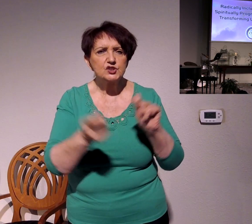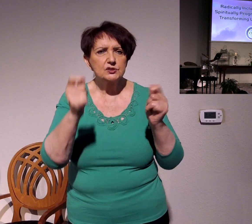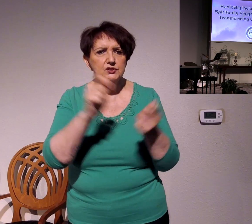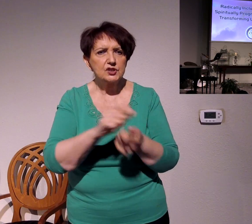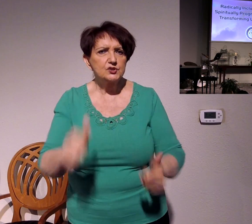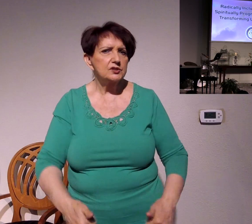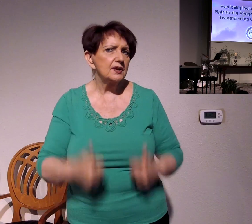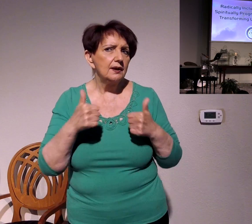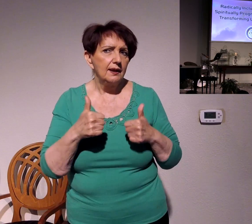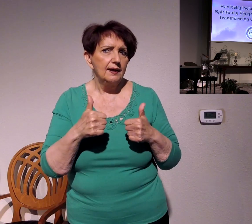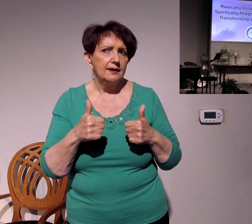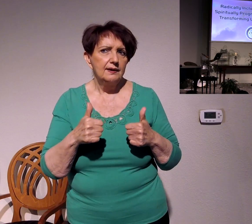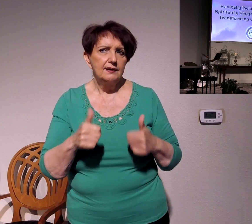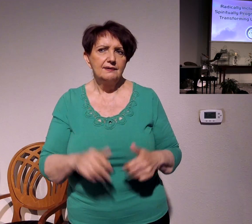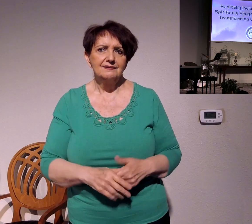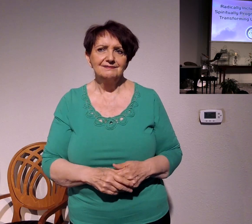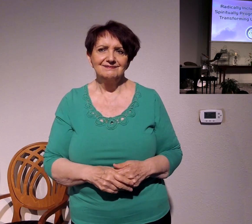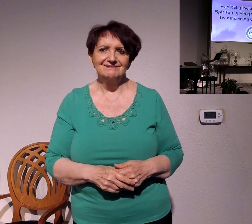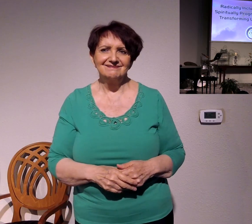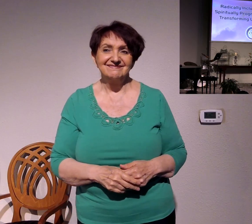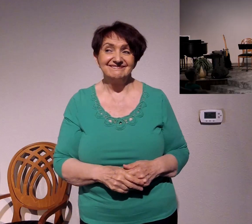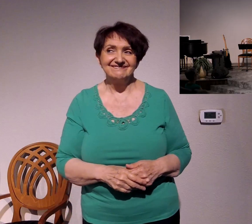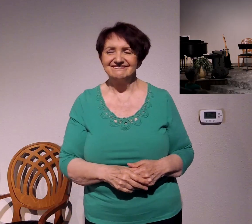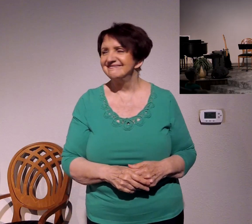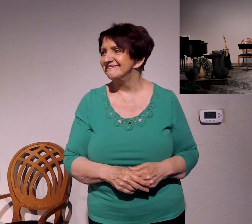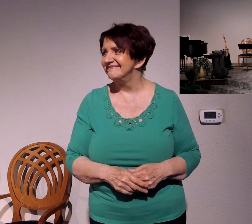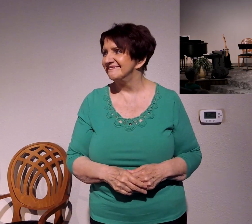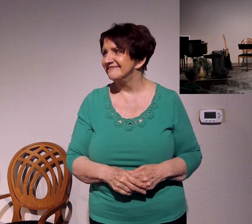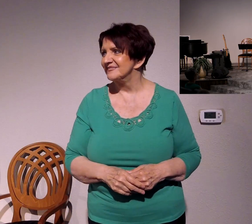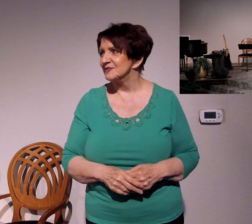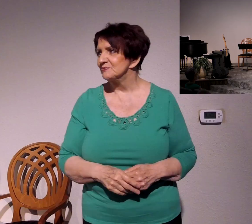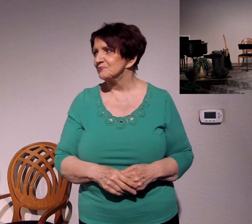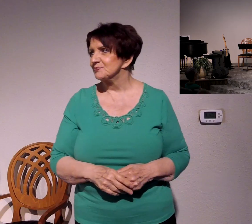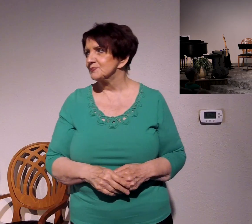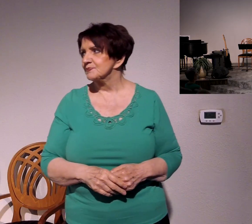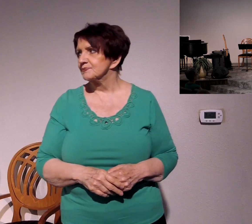progressive, transforming lives. Yes.